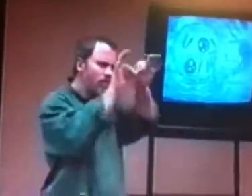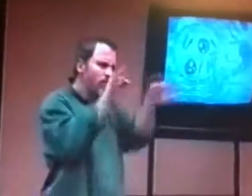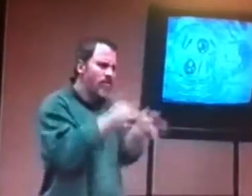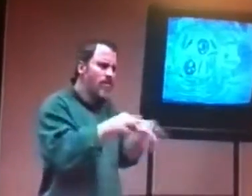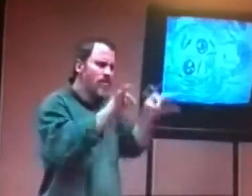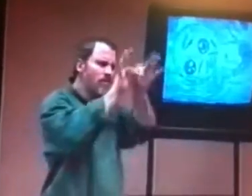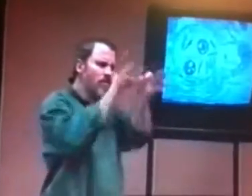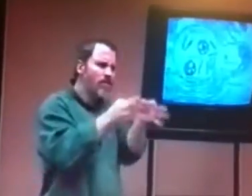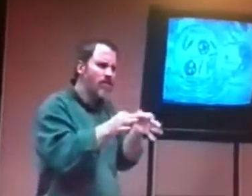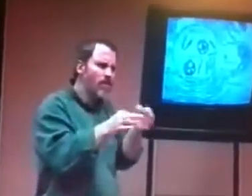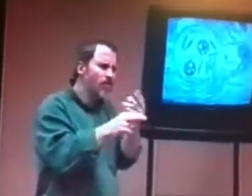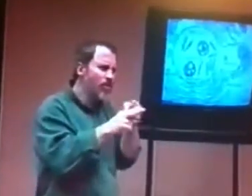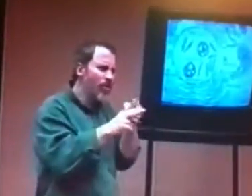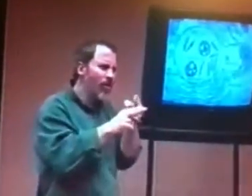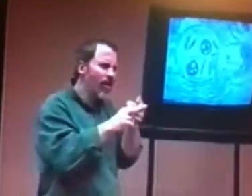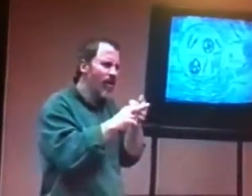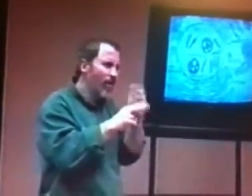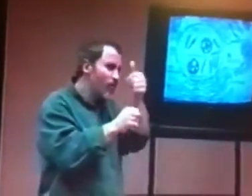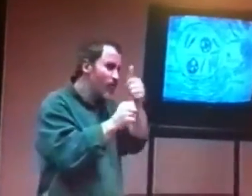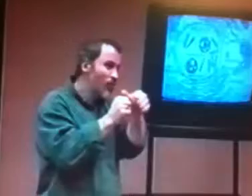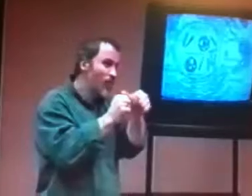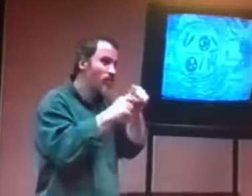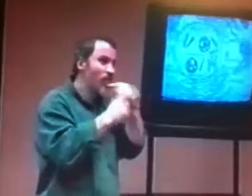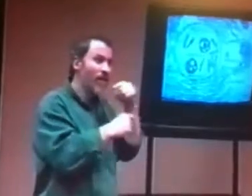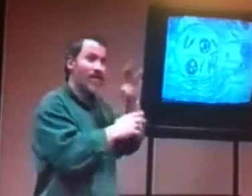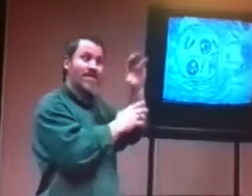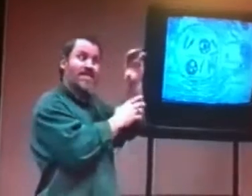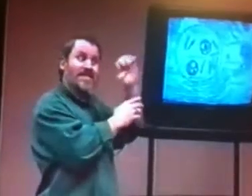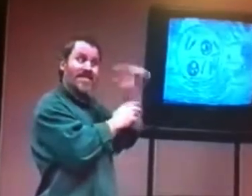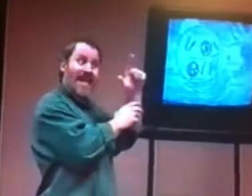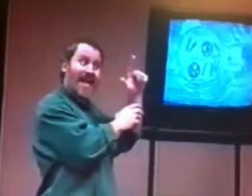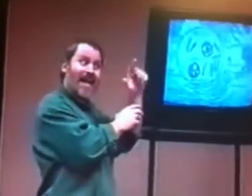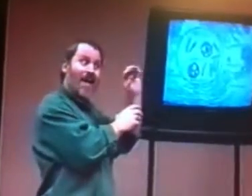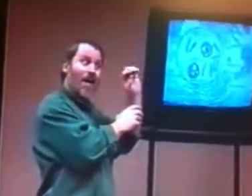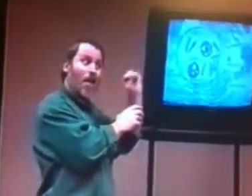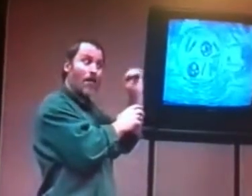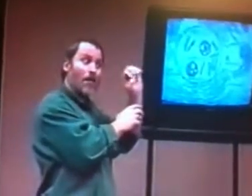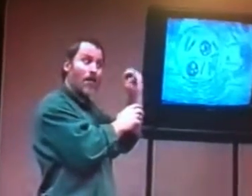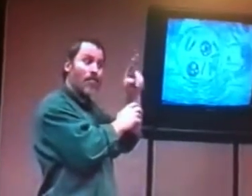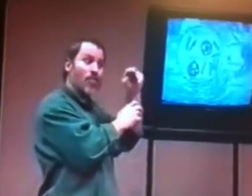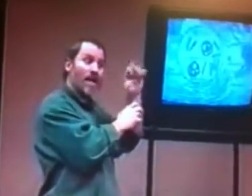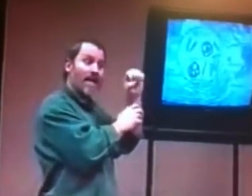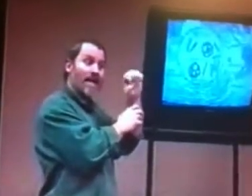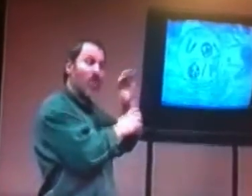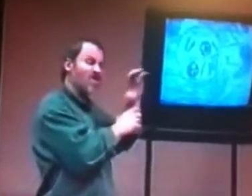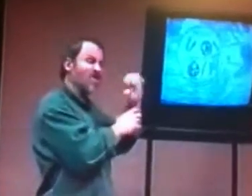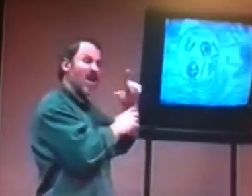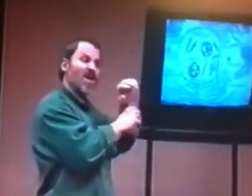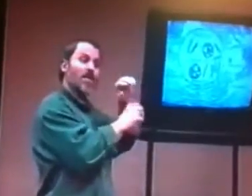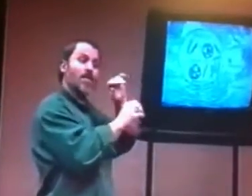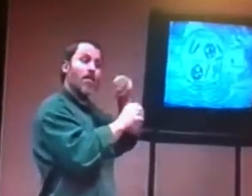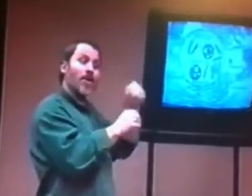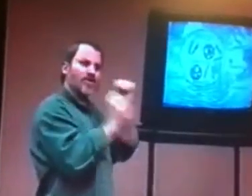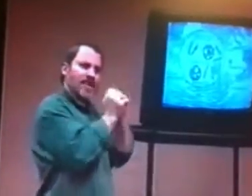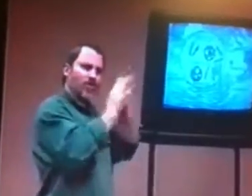what is it surrounding the nucleus? Anyone remember? Cell membrane?